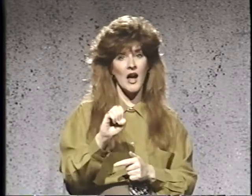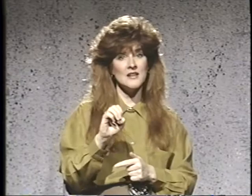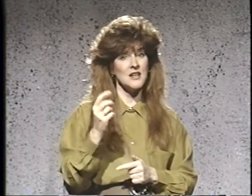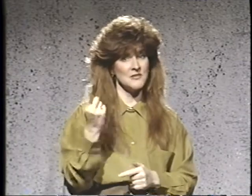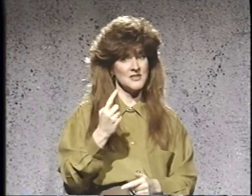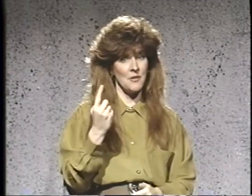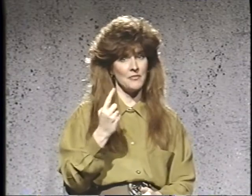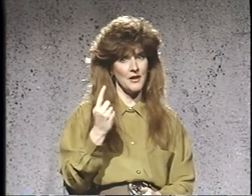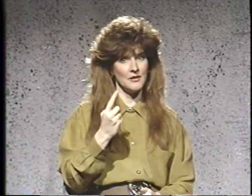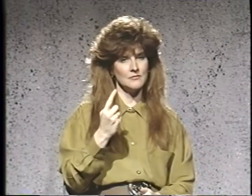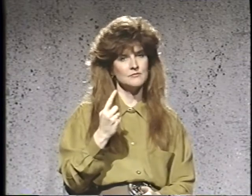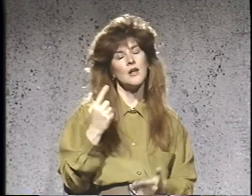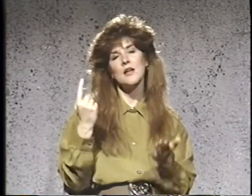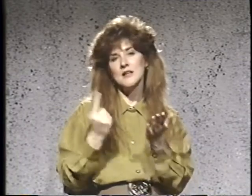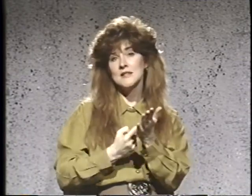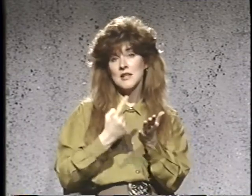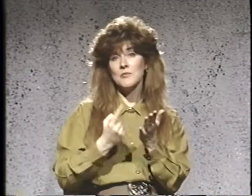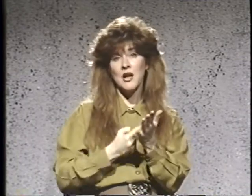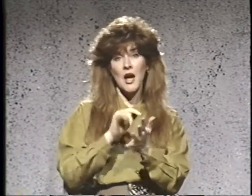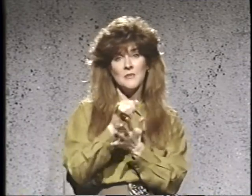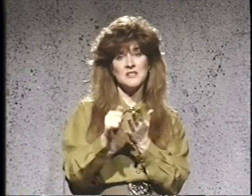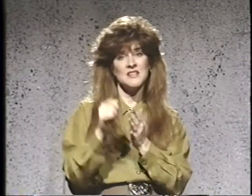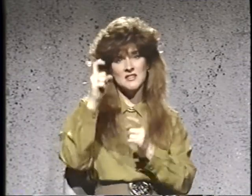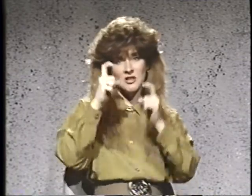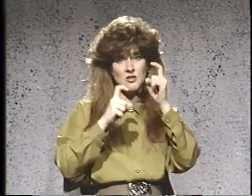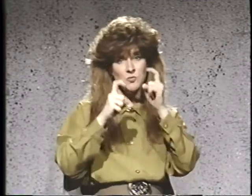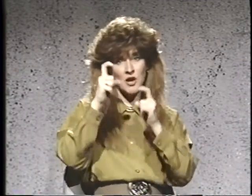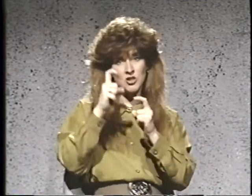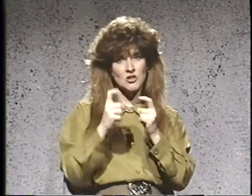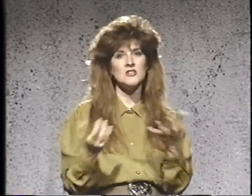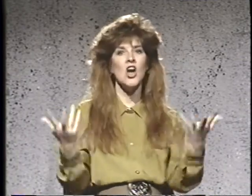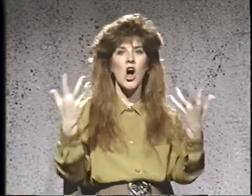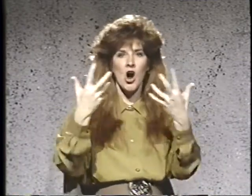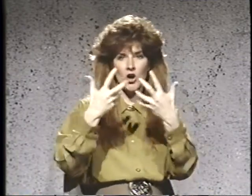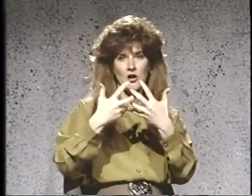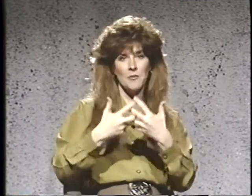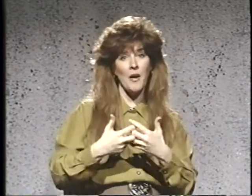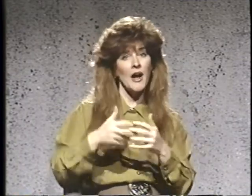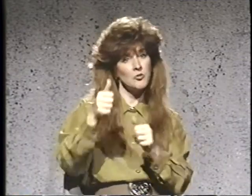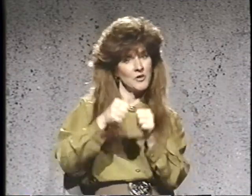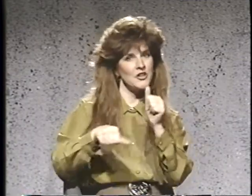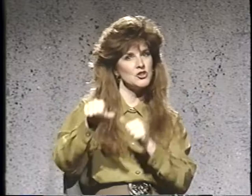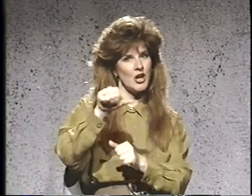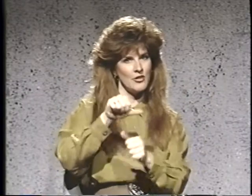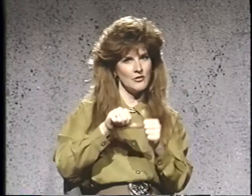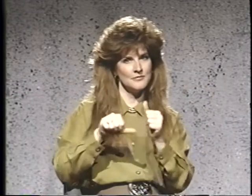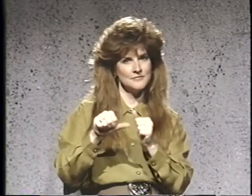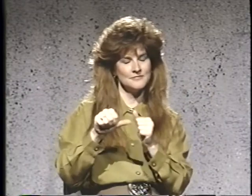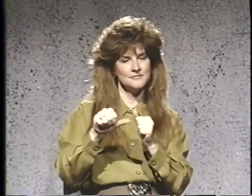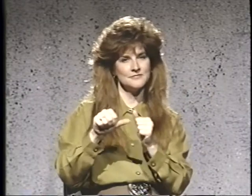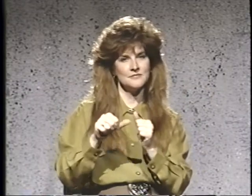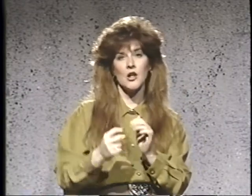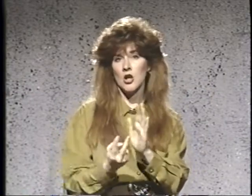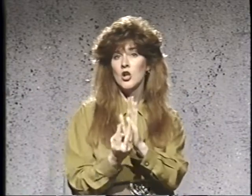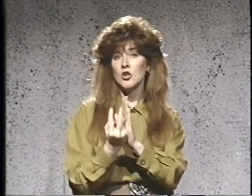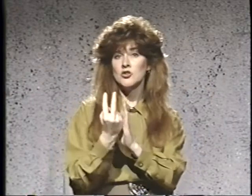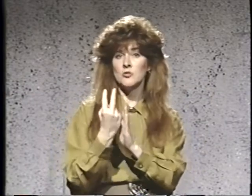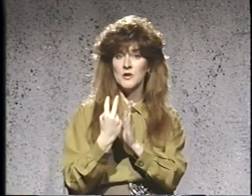of something. Sometimes these expressions are combined with each other. To